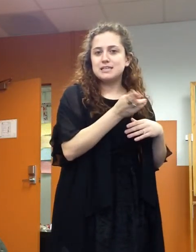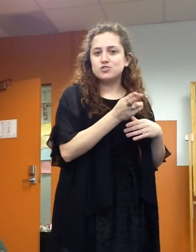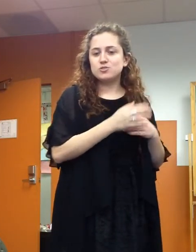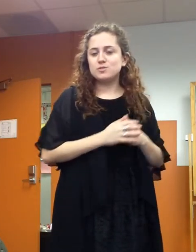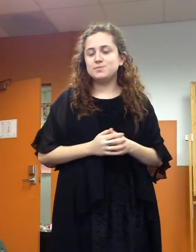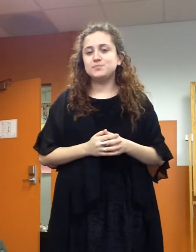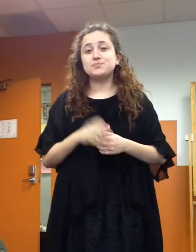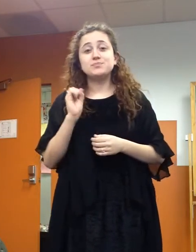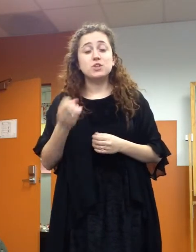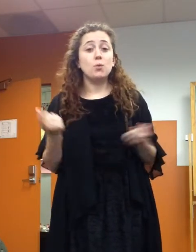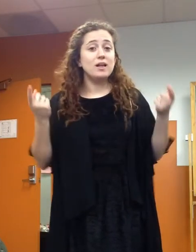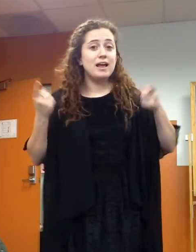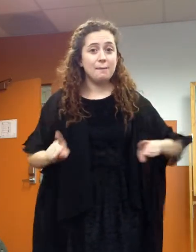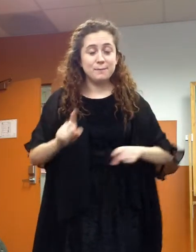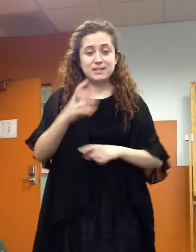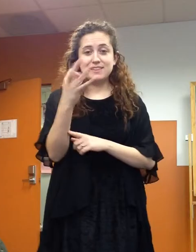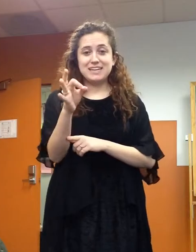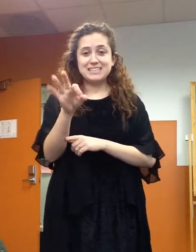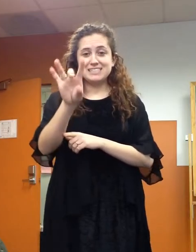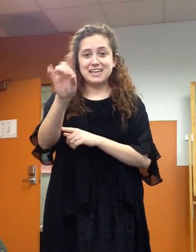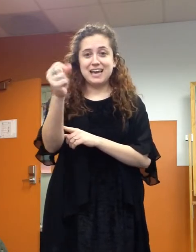1980s in which high school history teachers